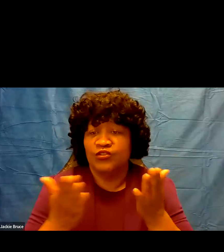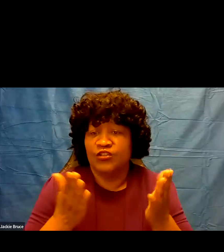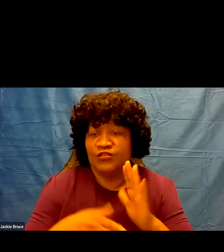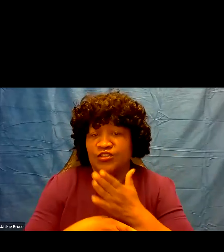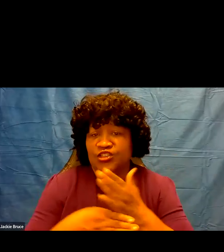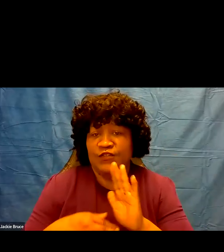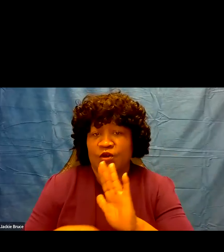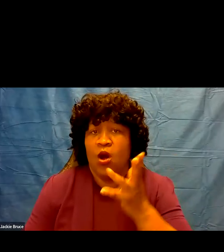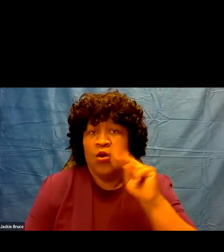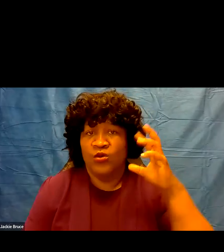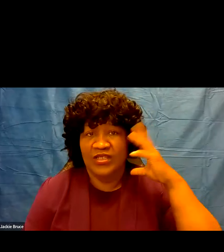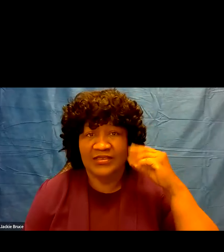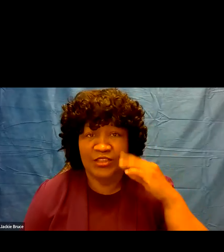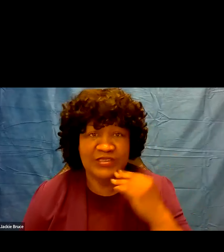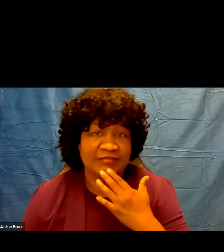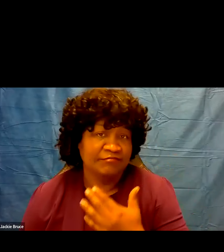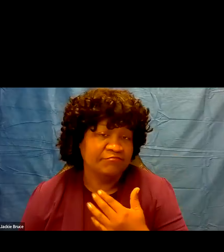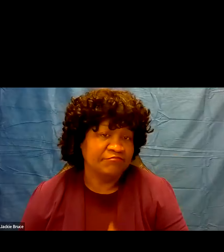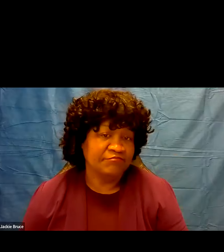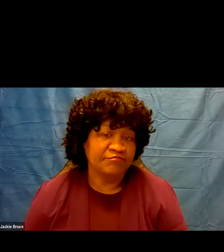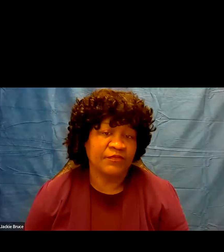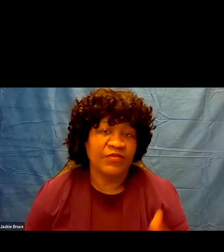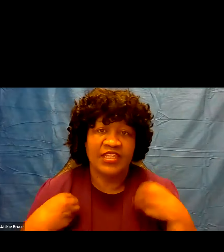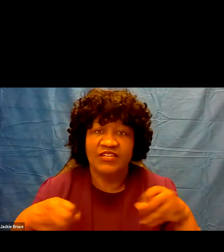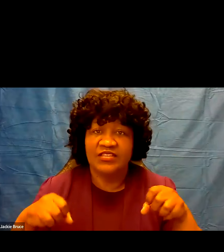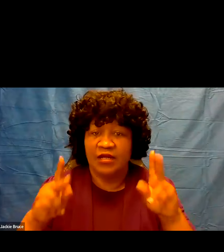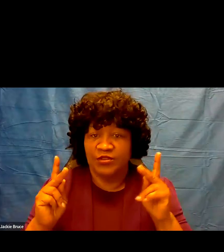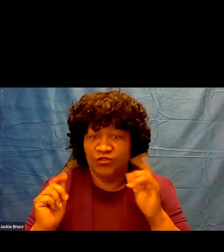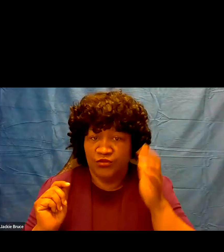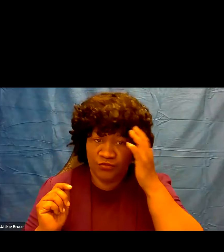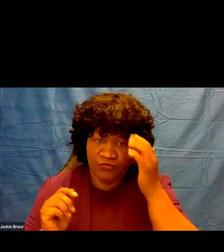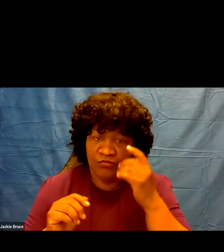own experiences on that and for giving me the opportunity to relay that to you.